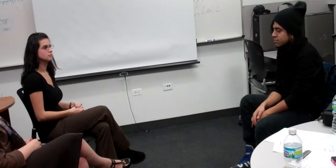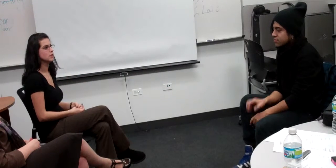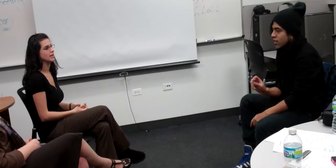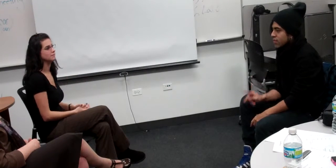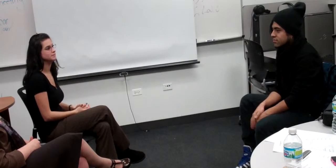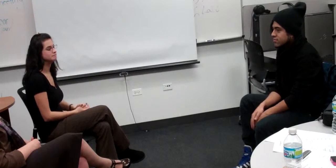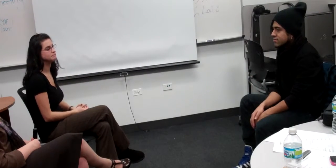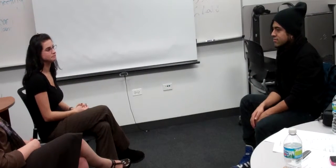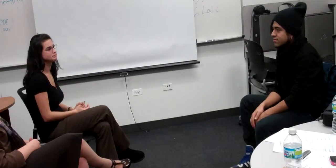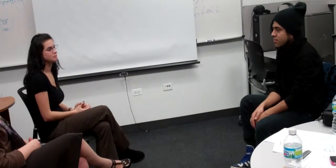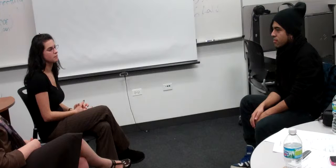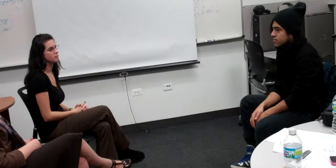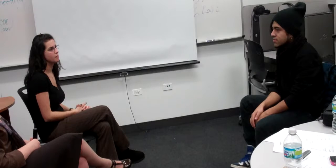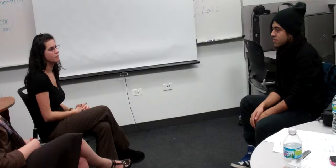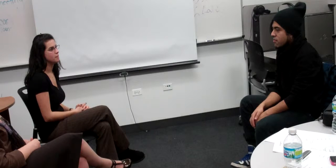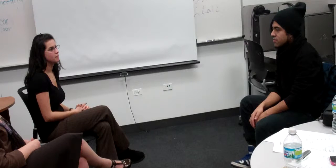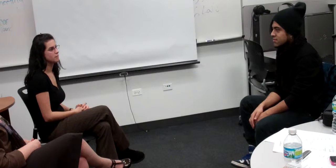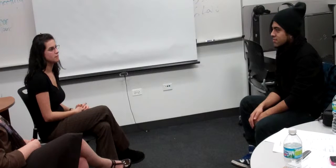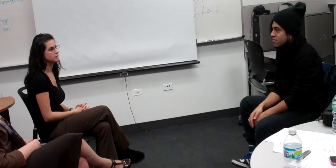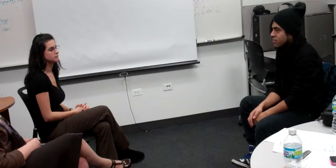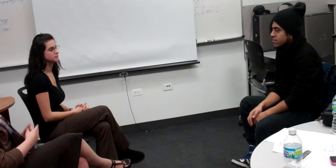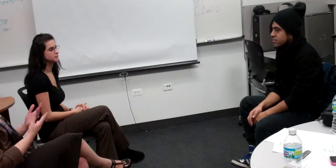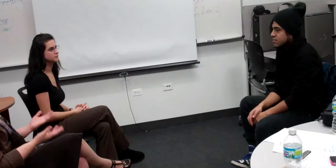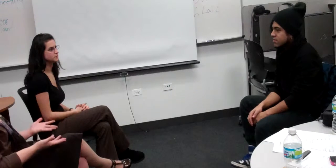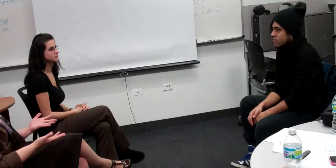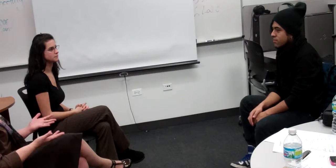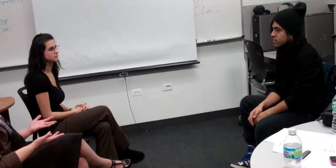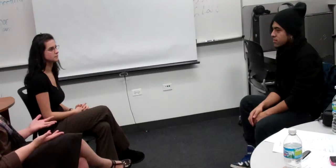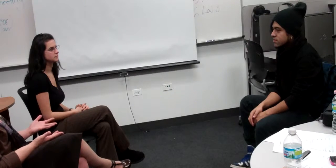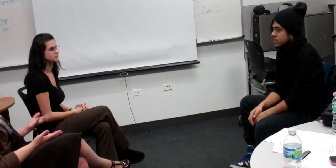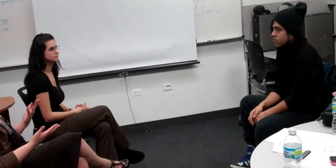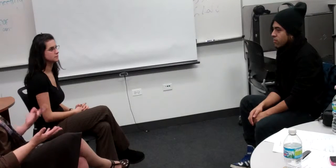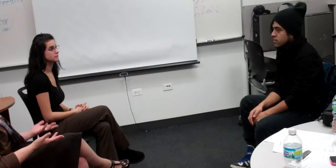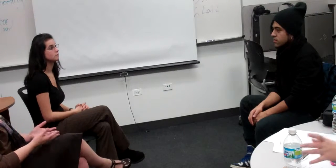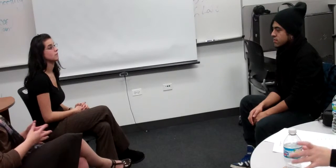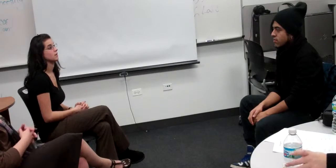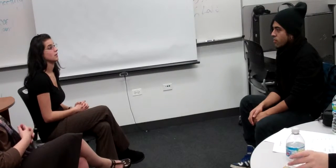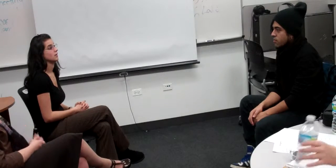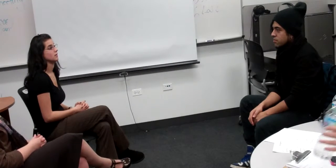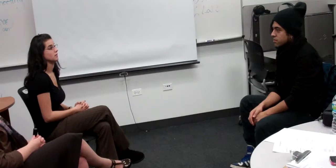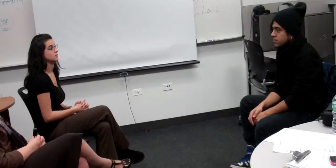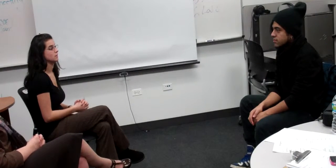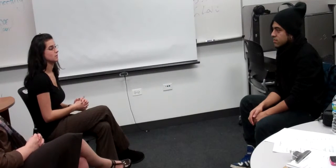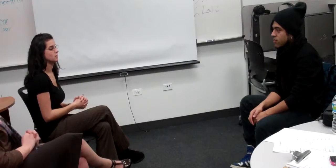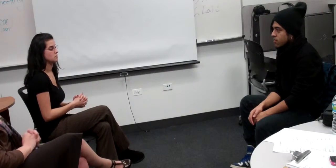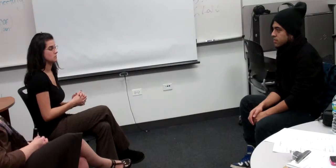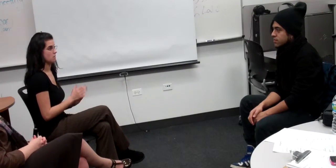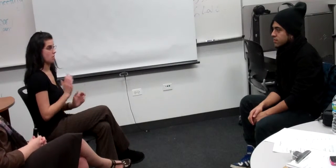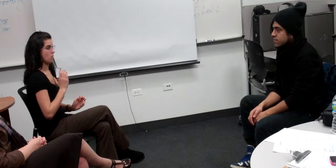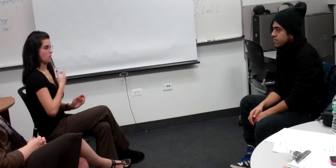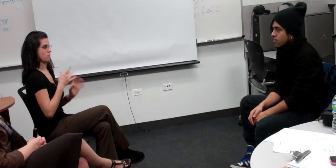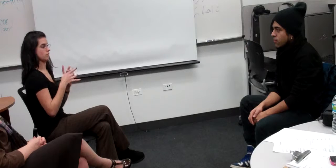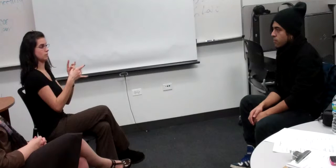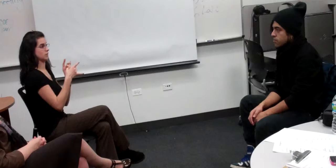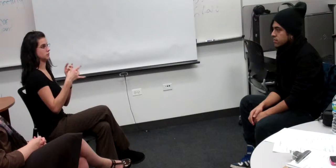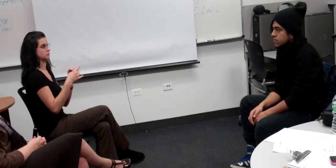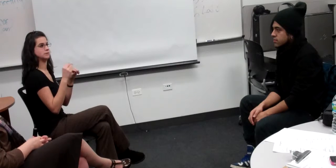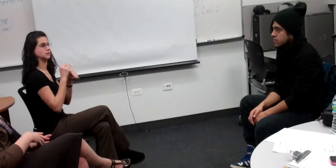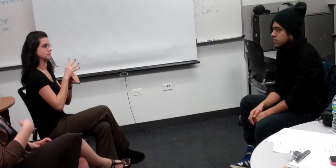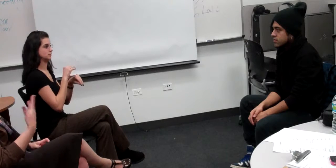Oh, yeah. So this is a counseling relationship, and we'll meet for several